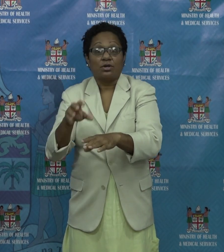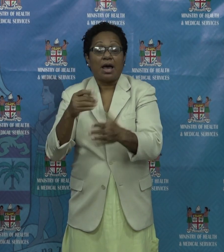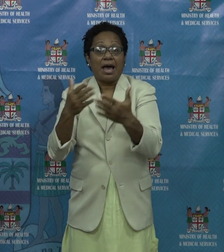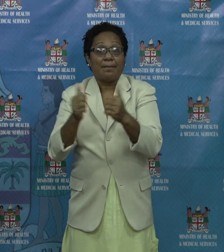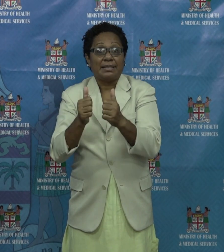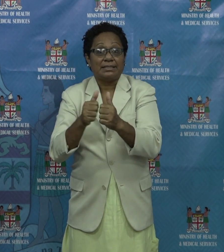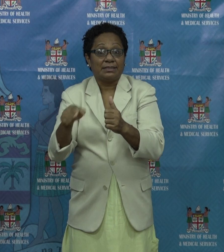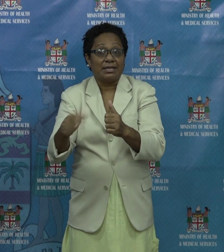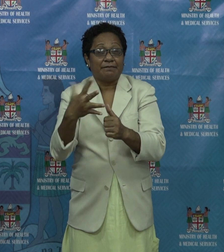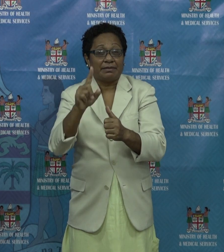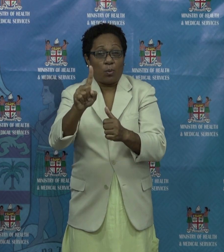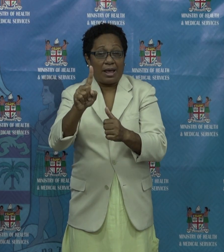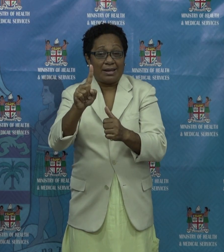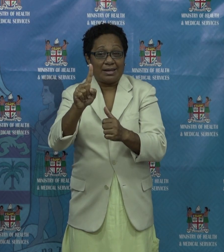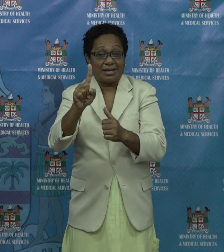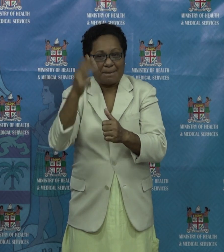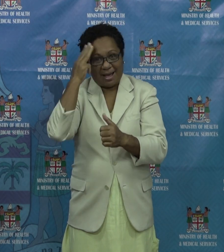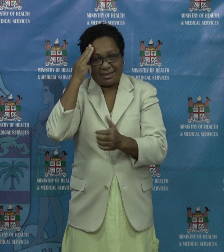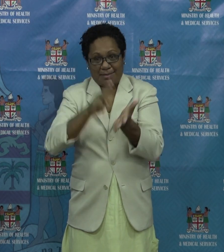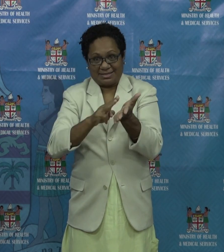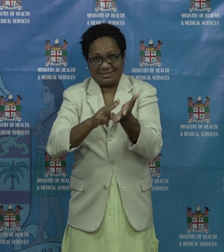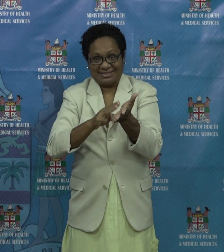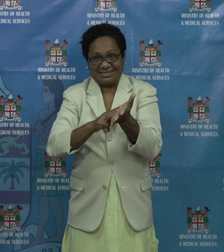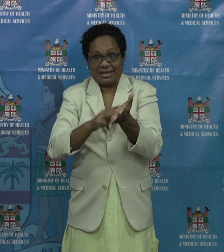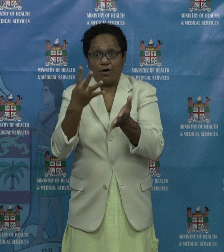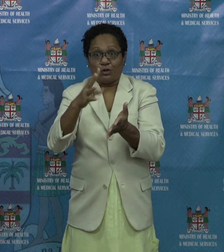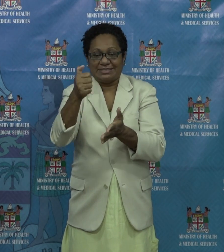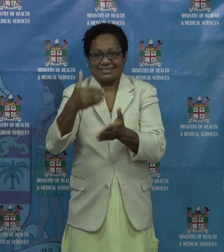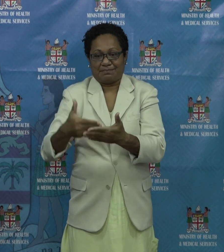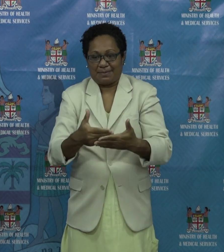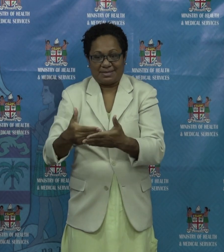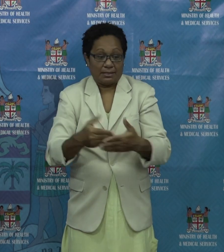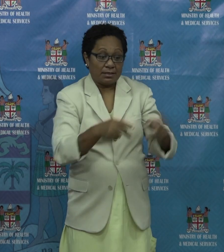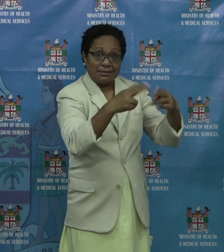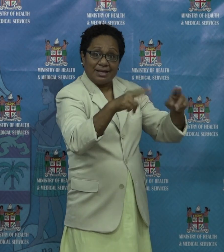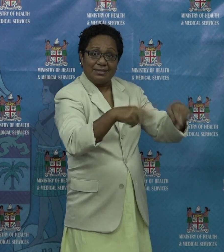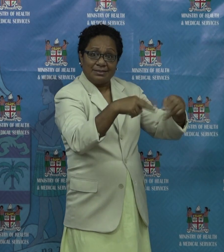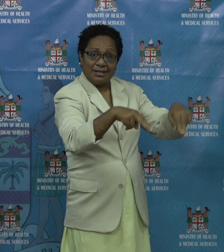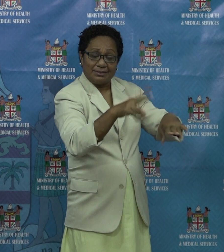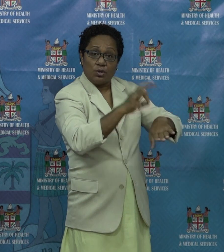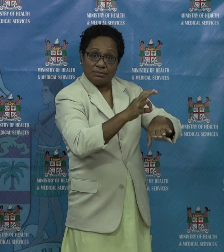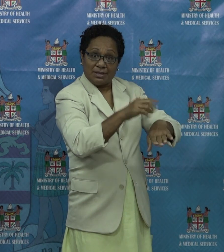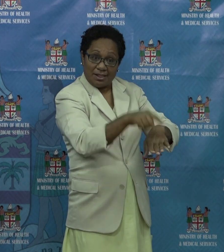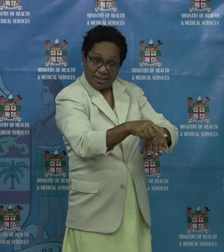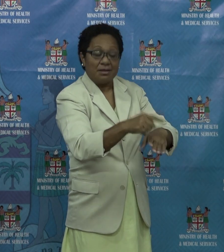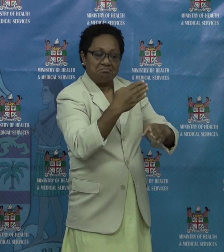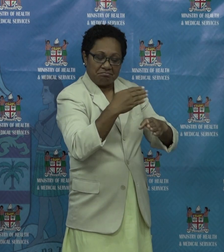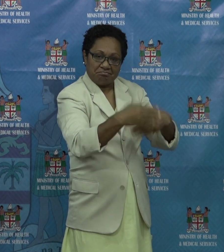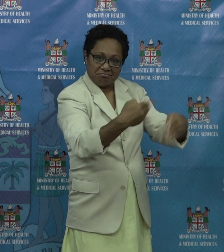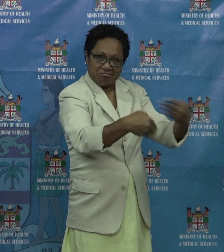mothers and 46 babies. The FIMET hospital also is in full